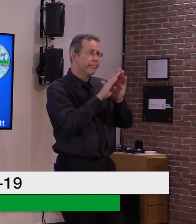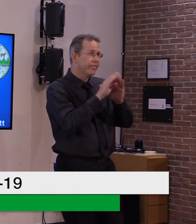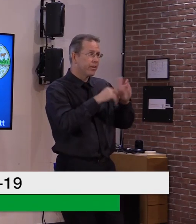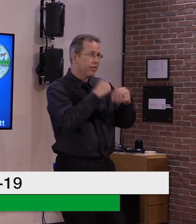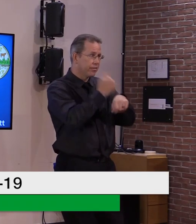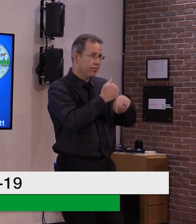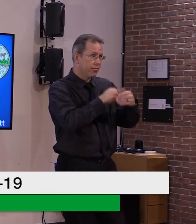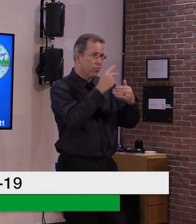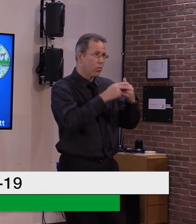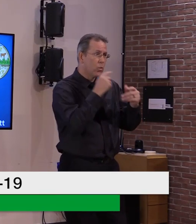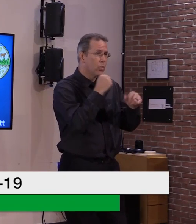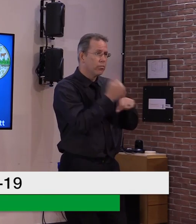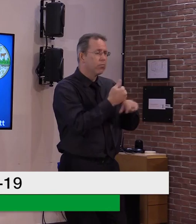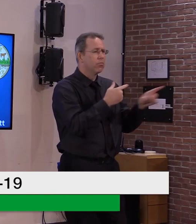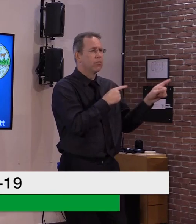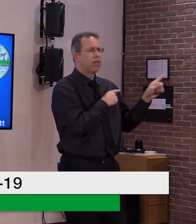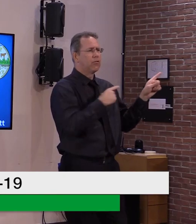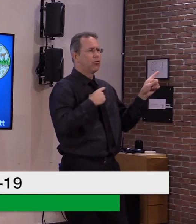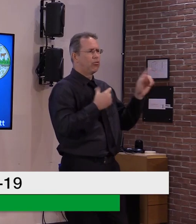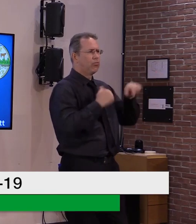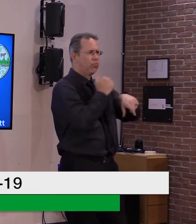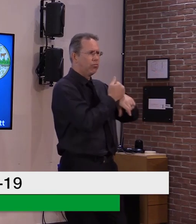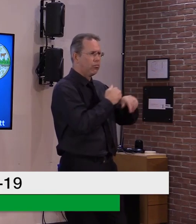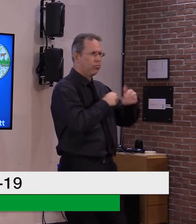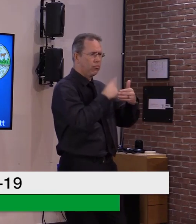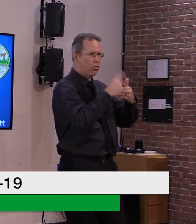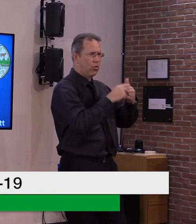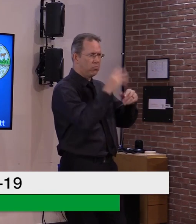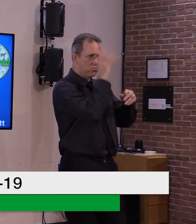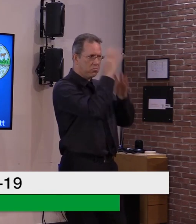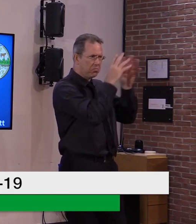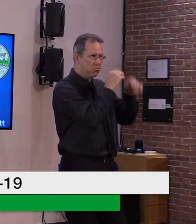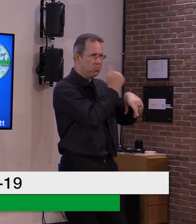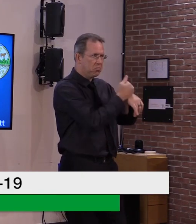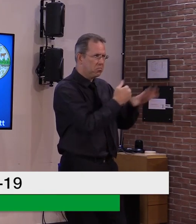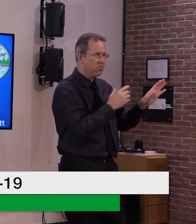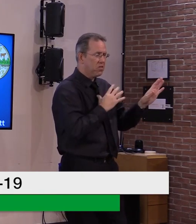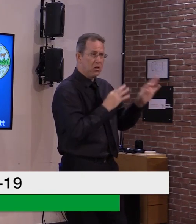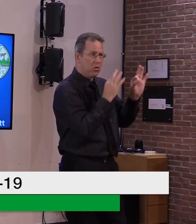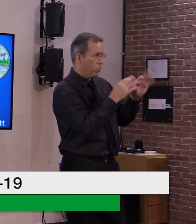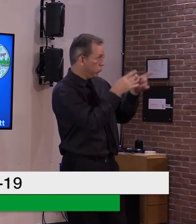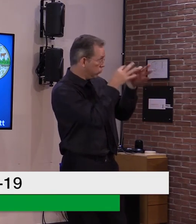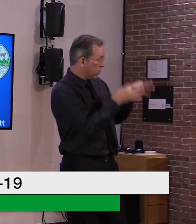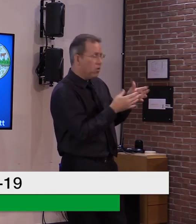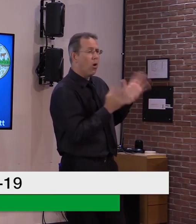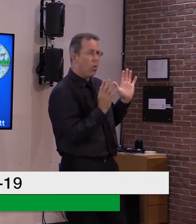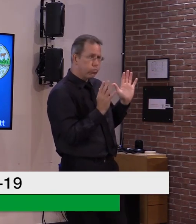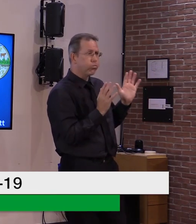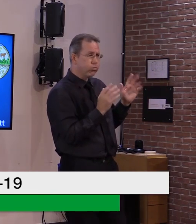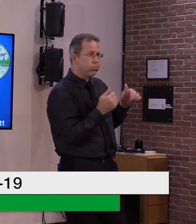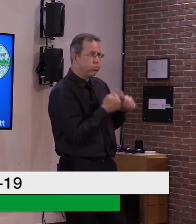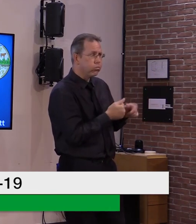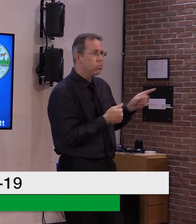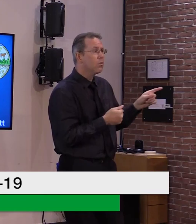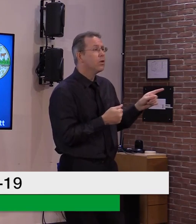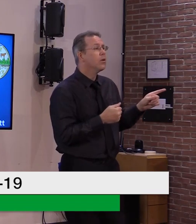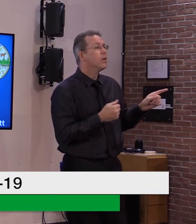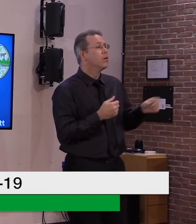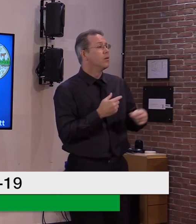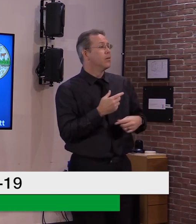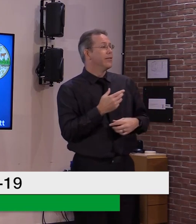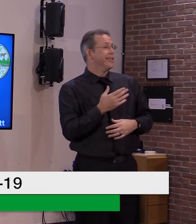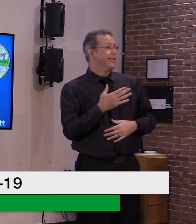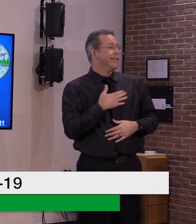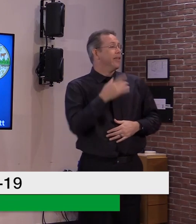was something we volunteered to do and we were happy to do it and it was provided to us my own mother volunteers at a soup kitchen i know she was quite